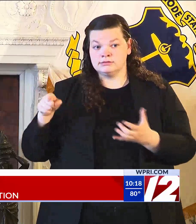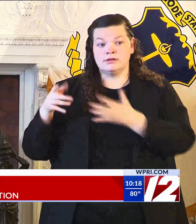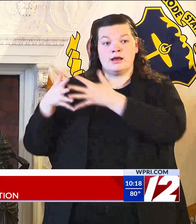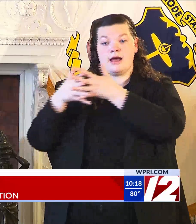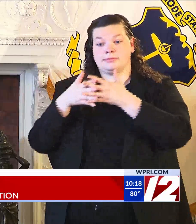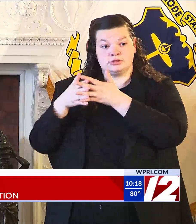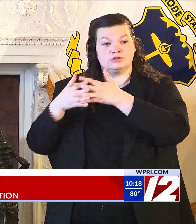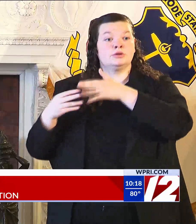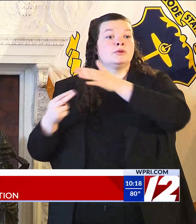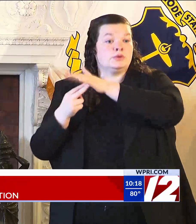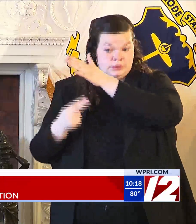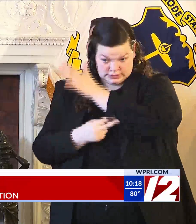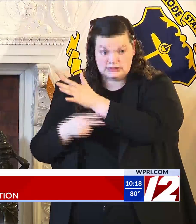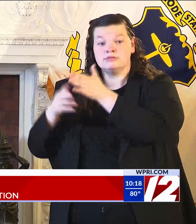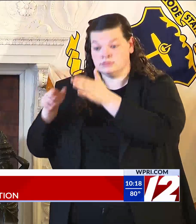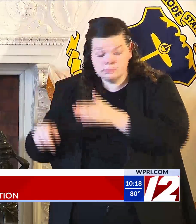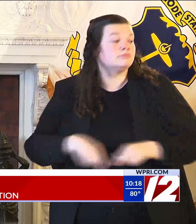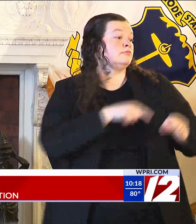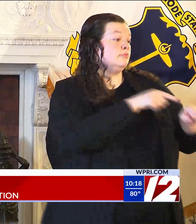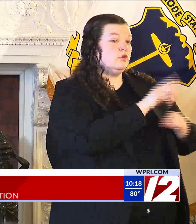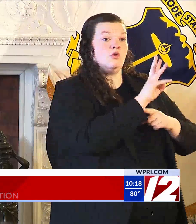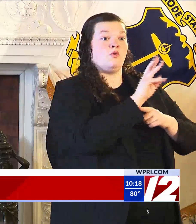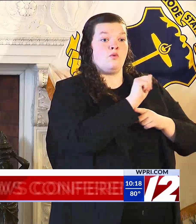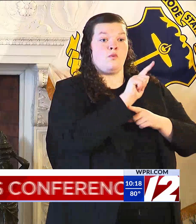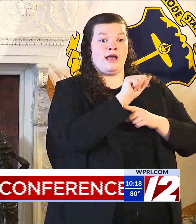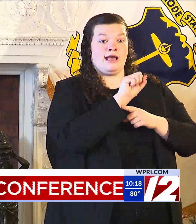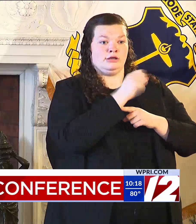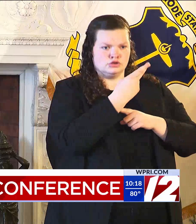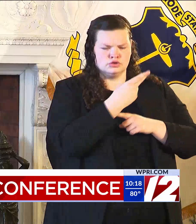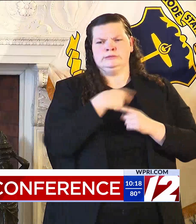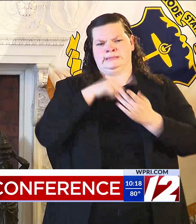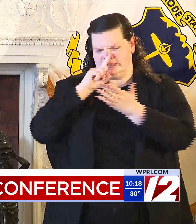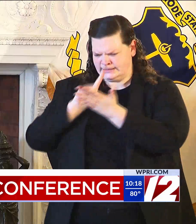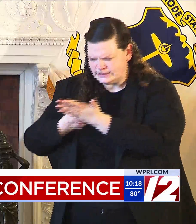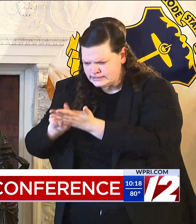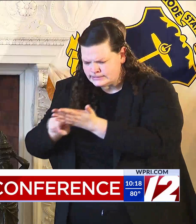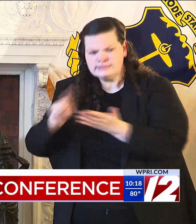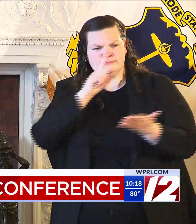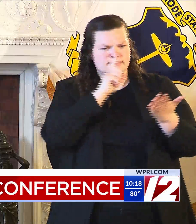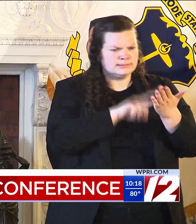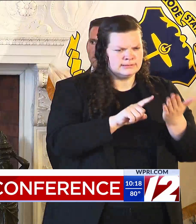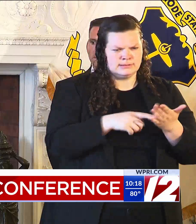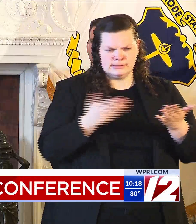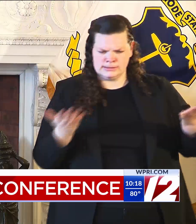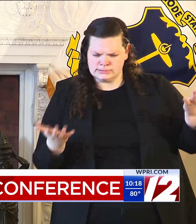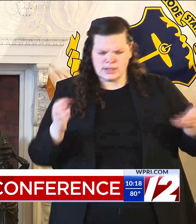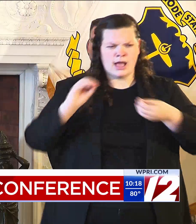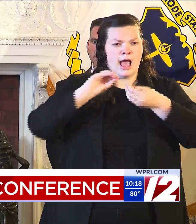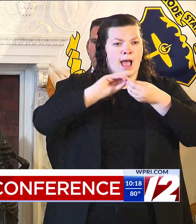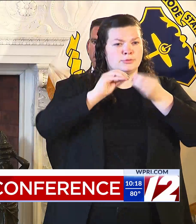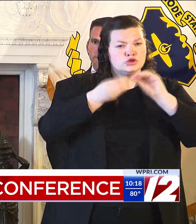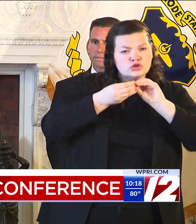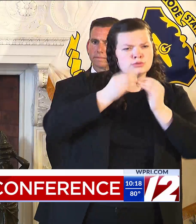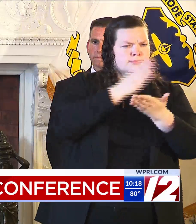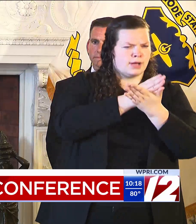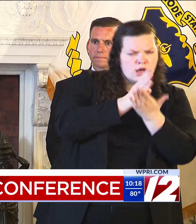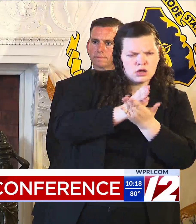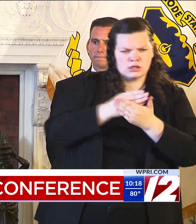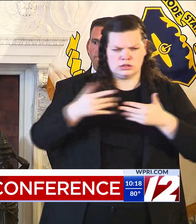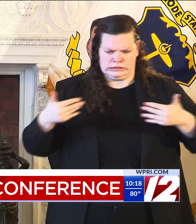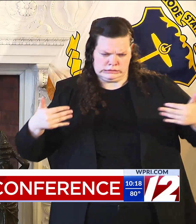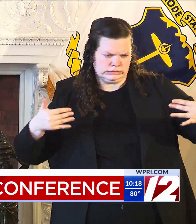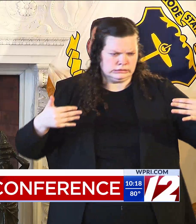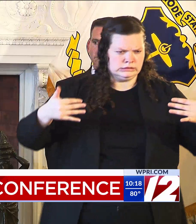were evaluated, scored according to criteria that was detailed in the